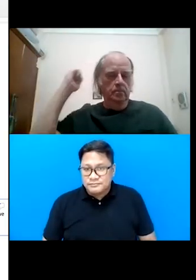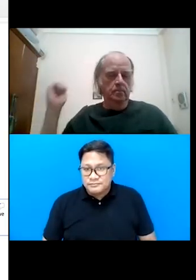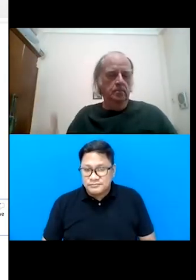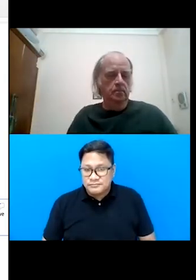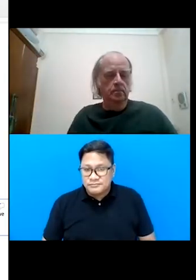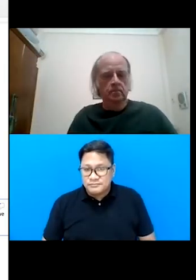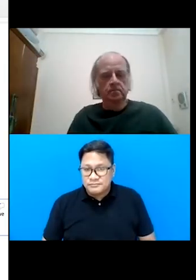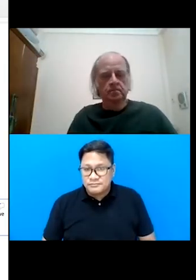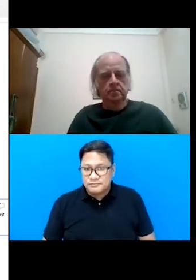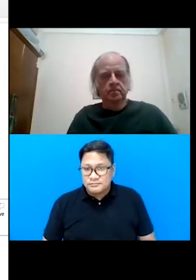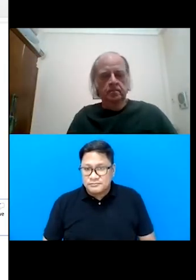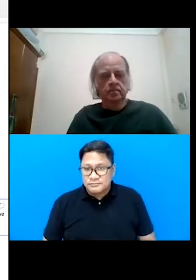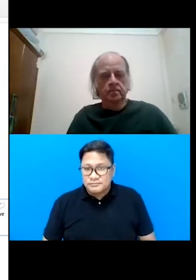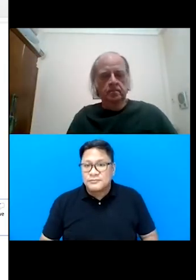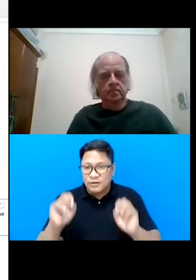Okay.